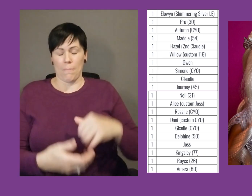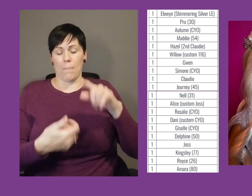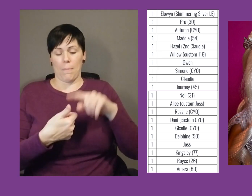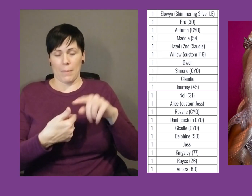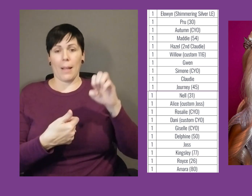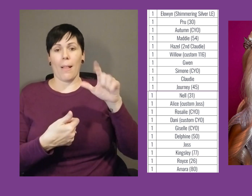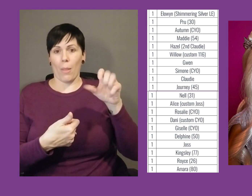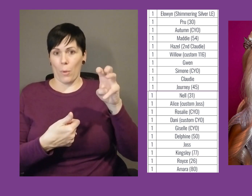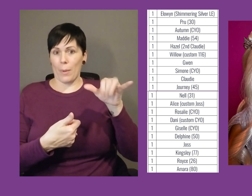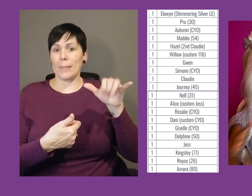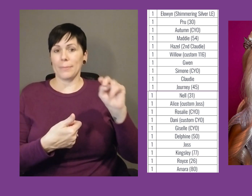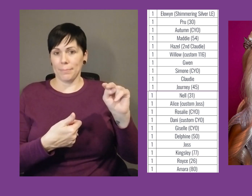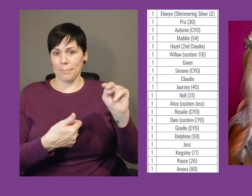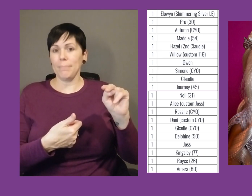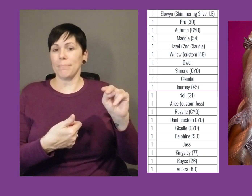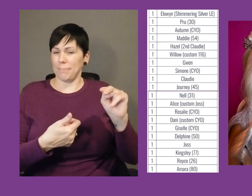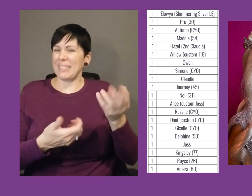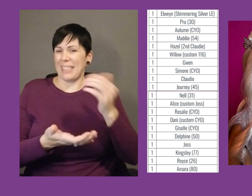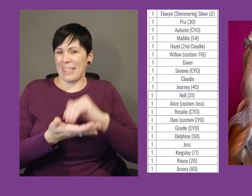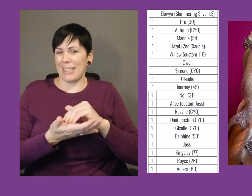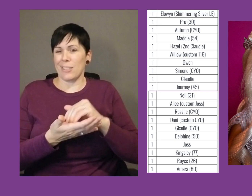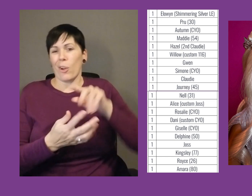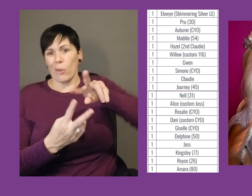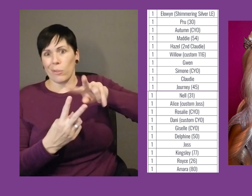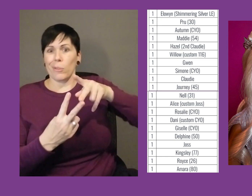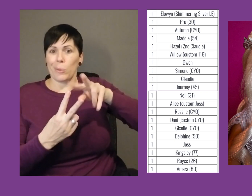said, yes, I would keep either her or